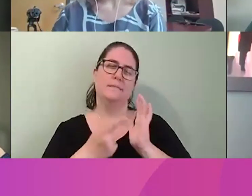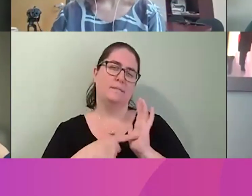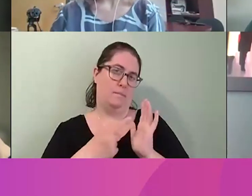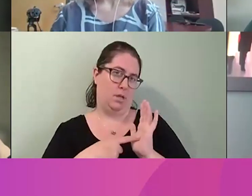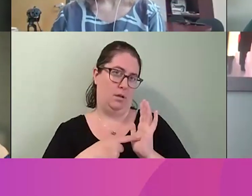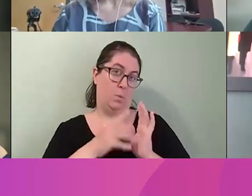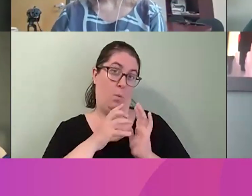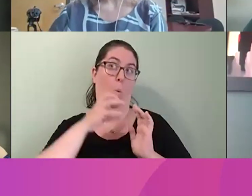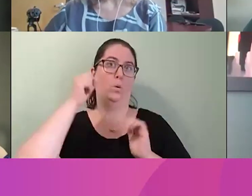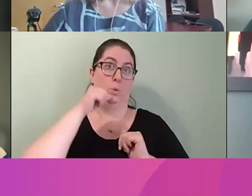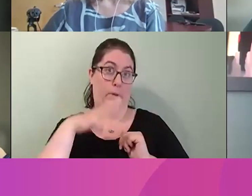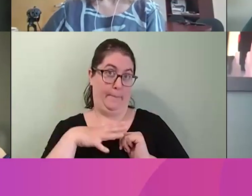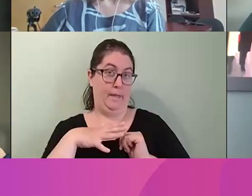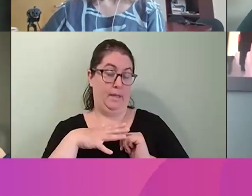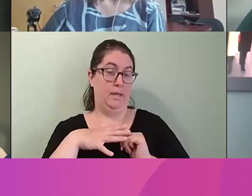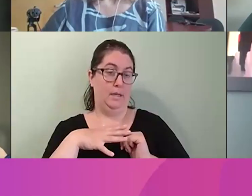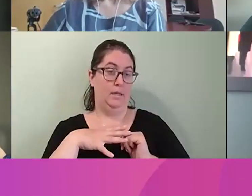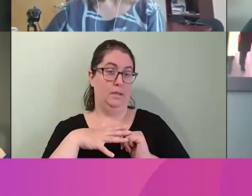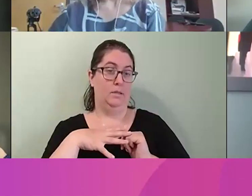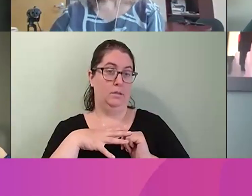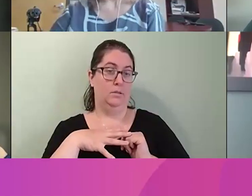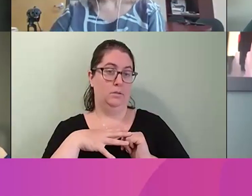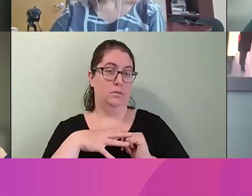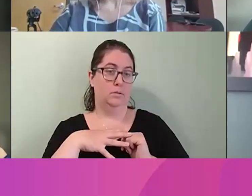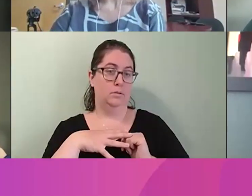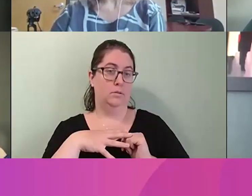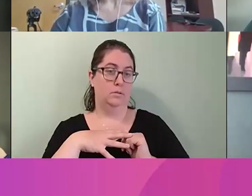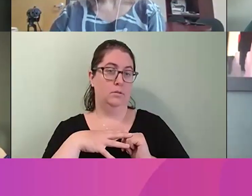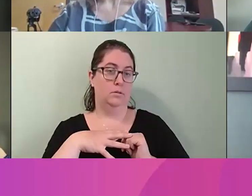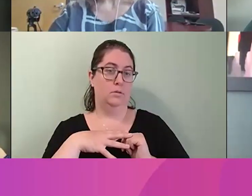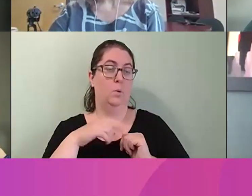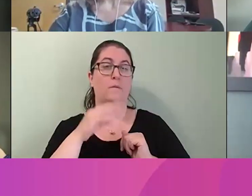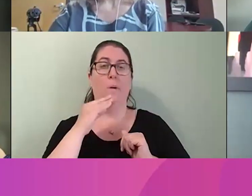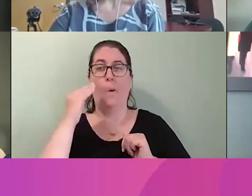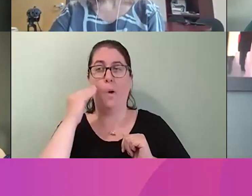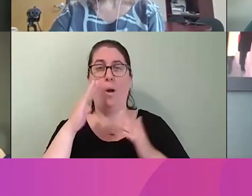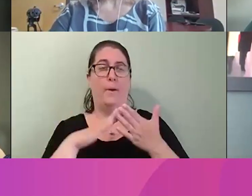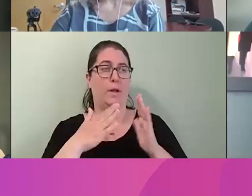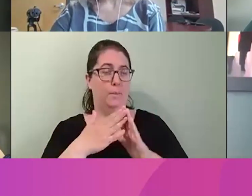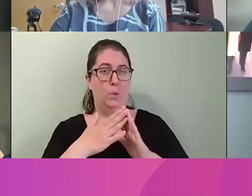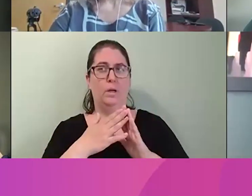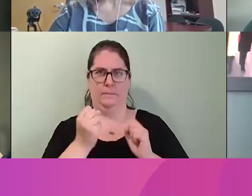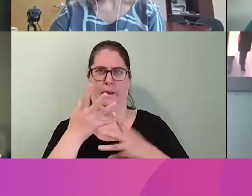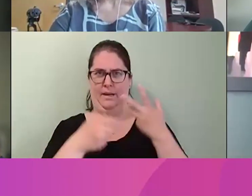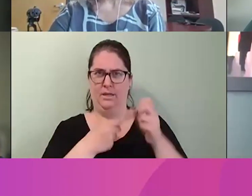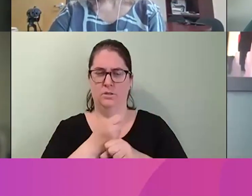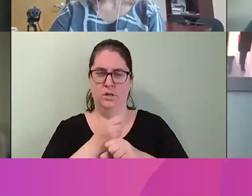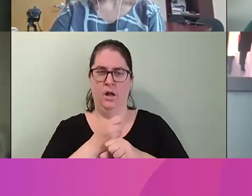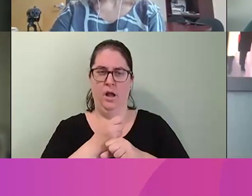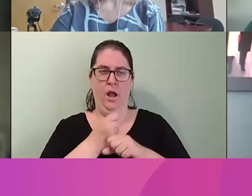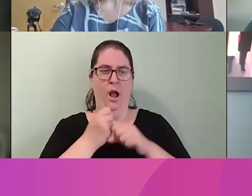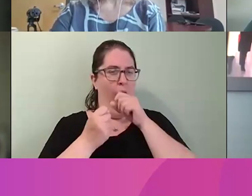with older women who have been in their home and community for a long time and have